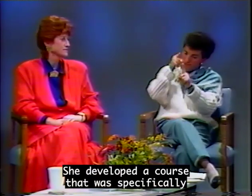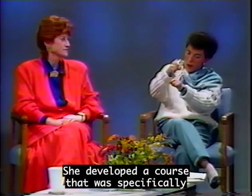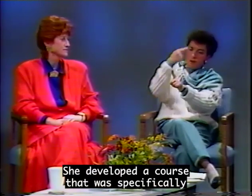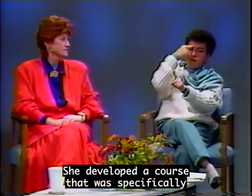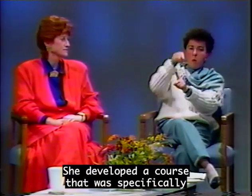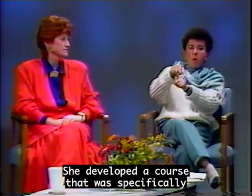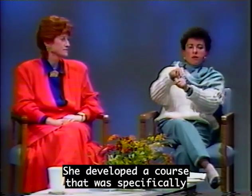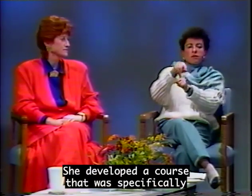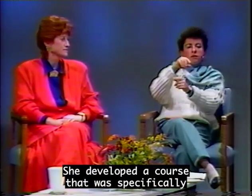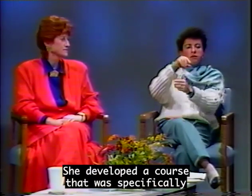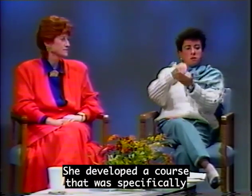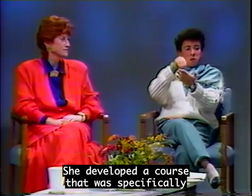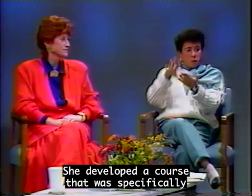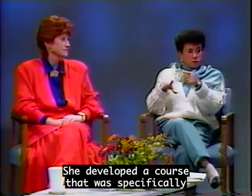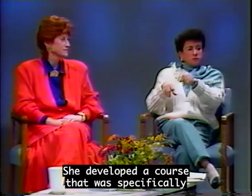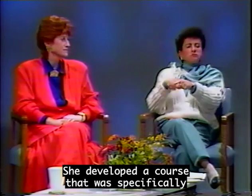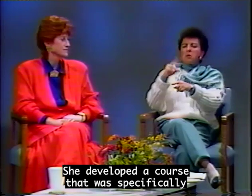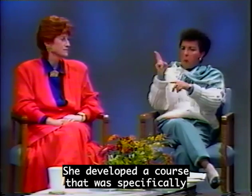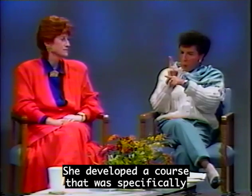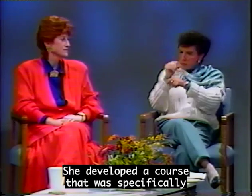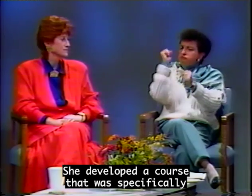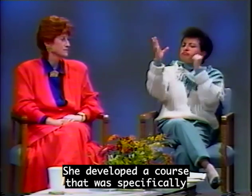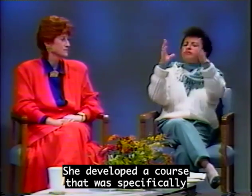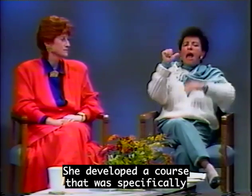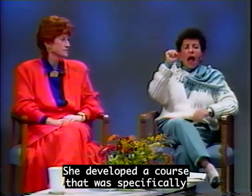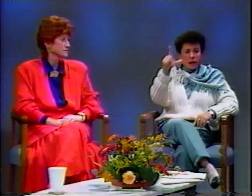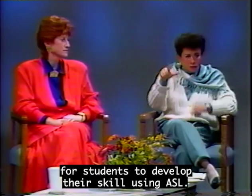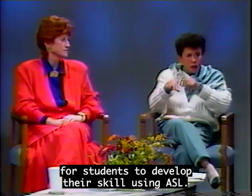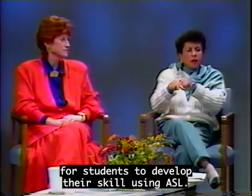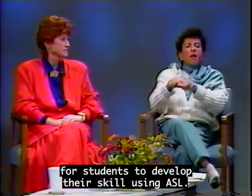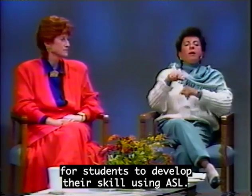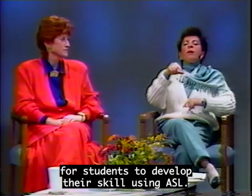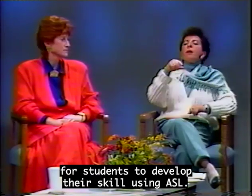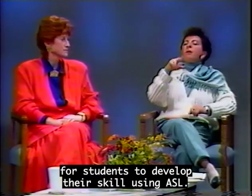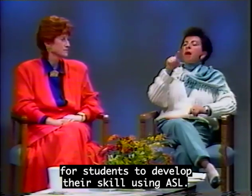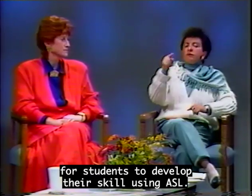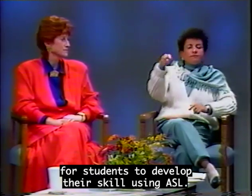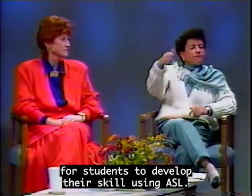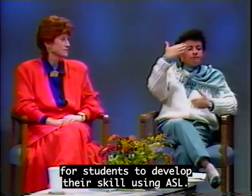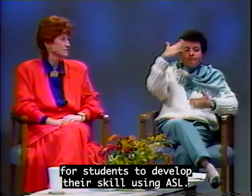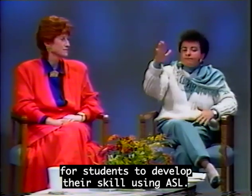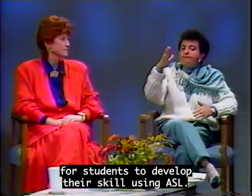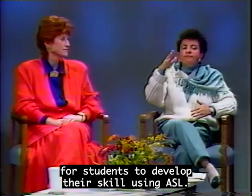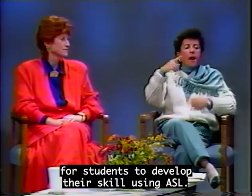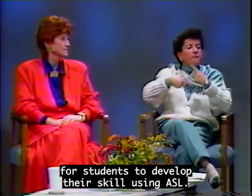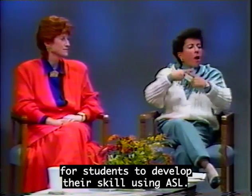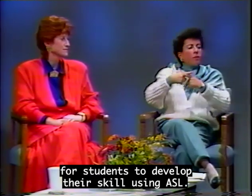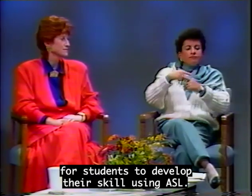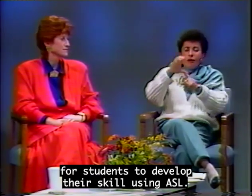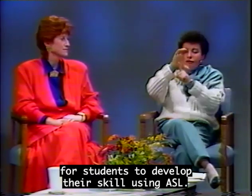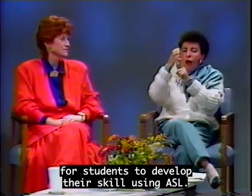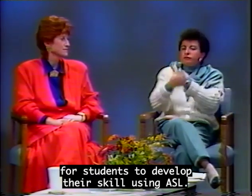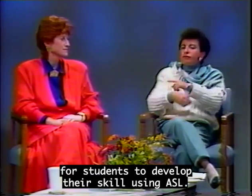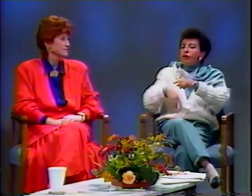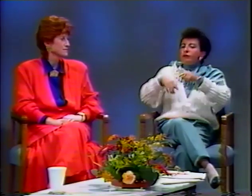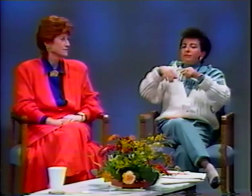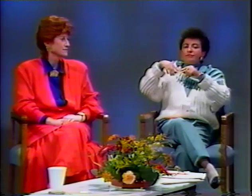She developed a course that was specifically for students to develop their skill using ASL.